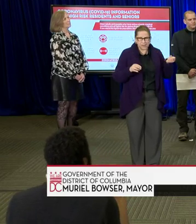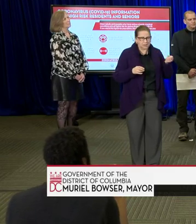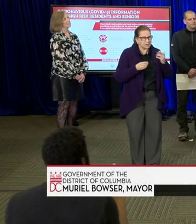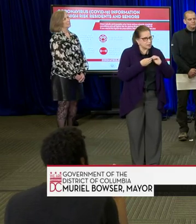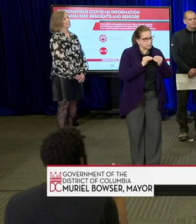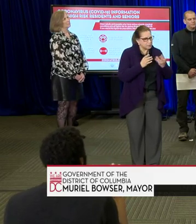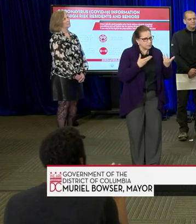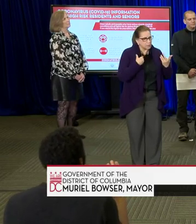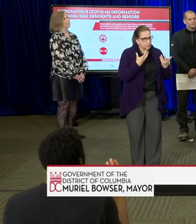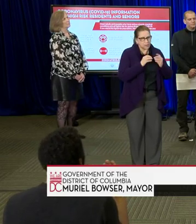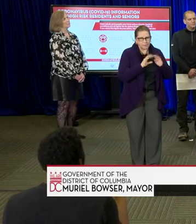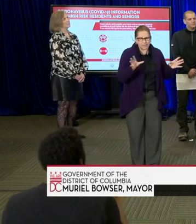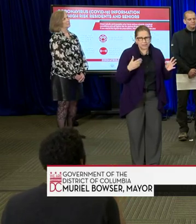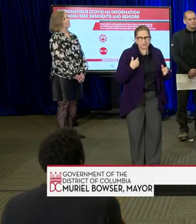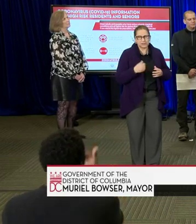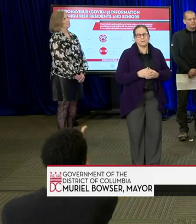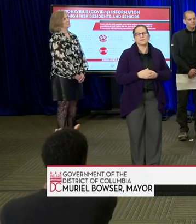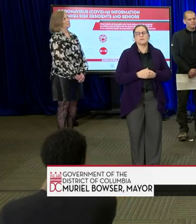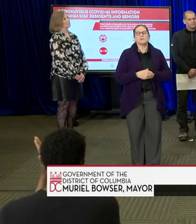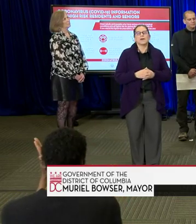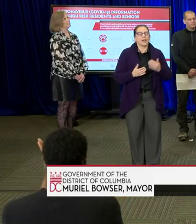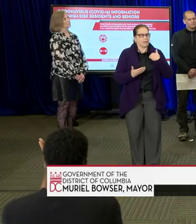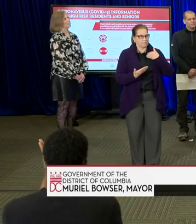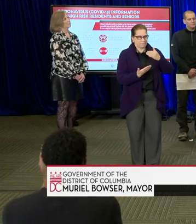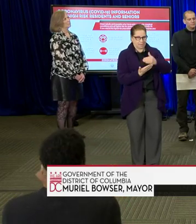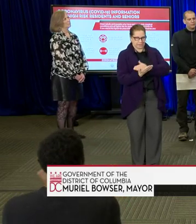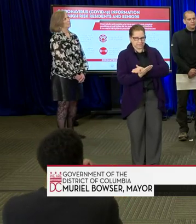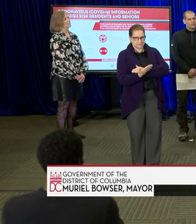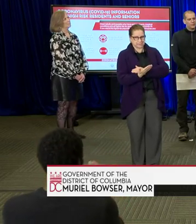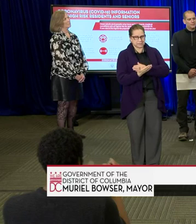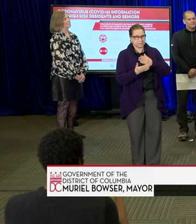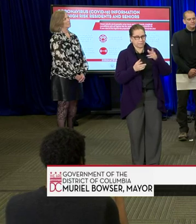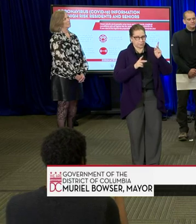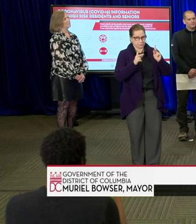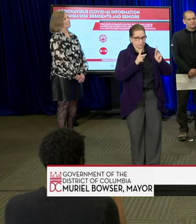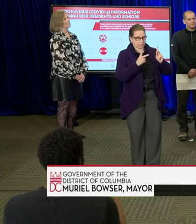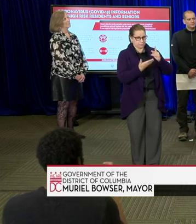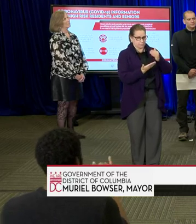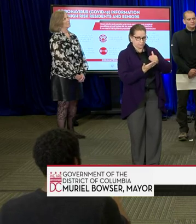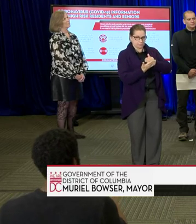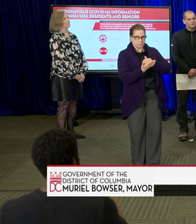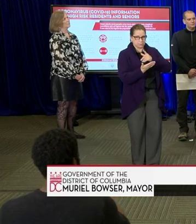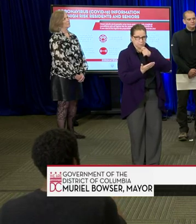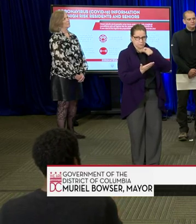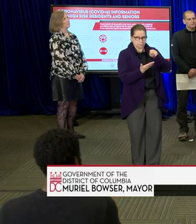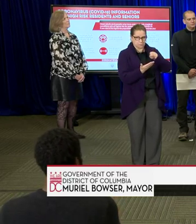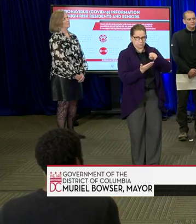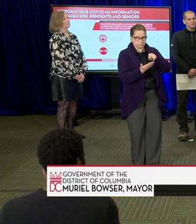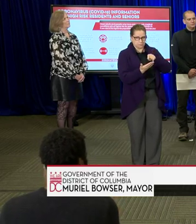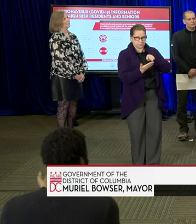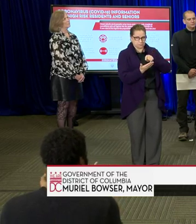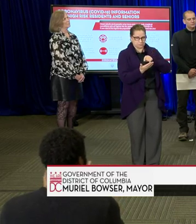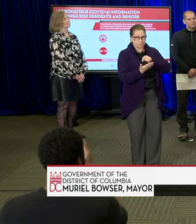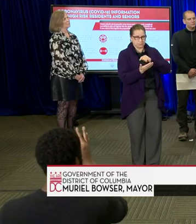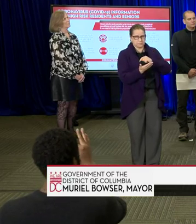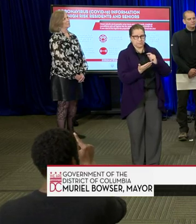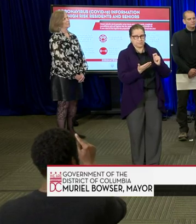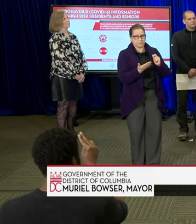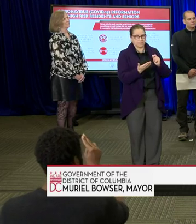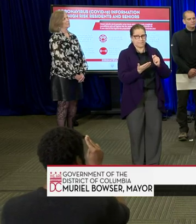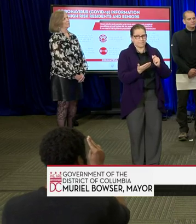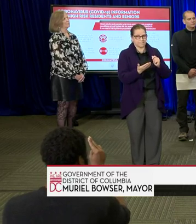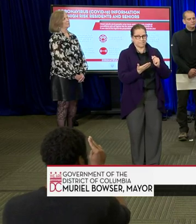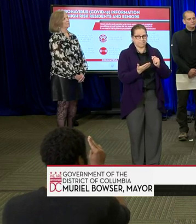There's a list MPD keeps of individuals who are basically showing signs of the flu that they keep every year, not just